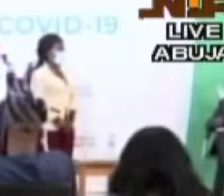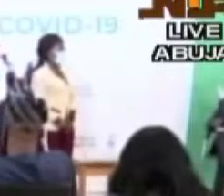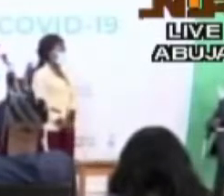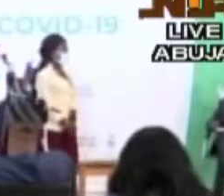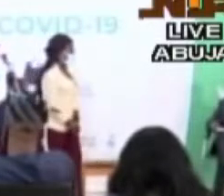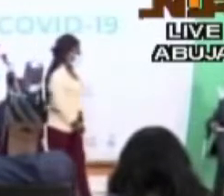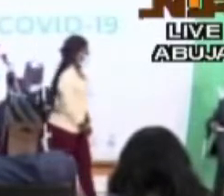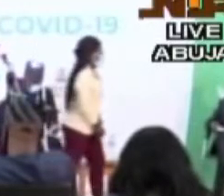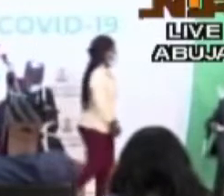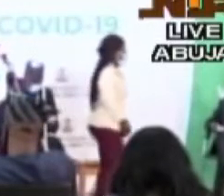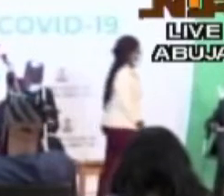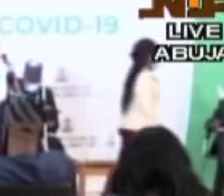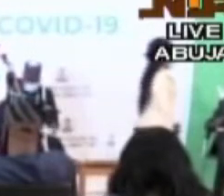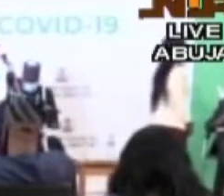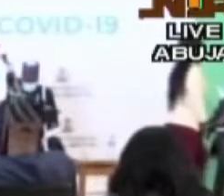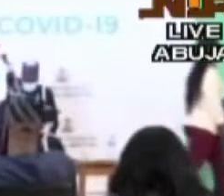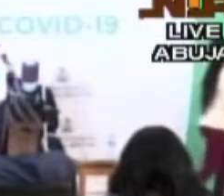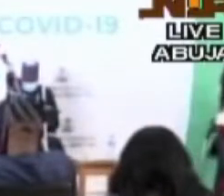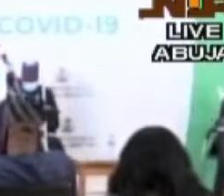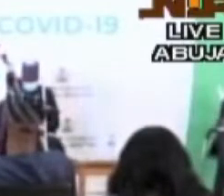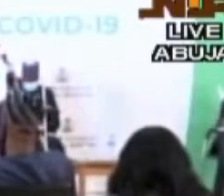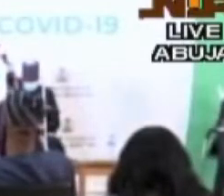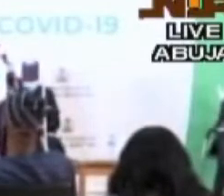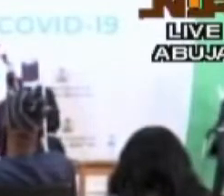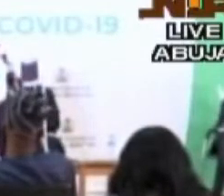PTF and SGF to